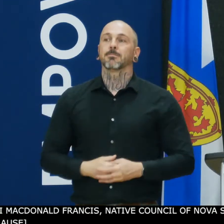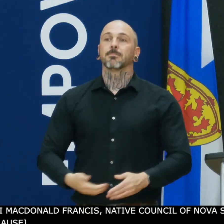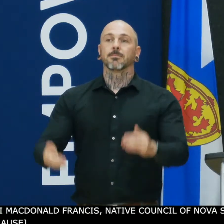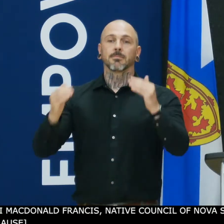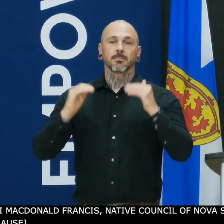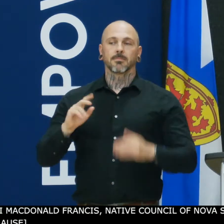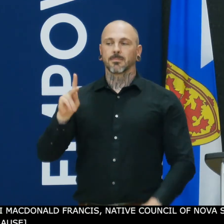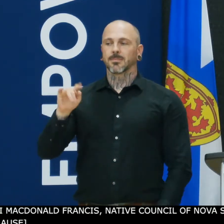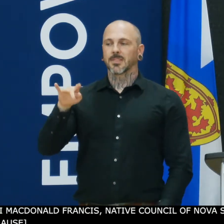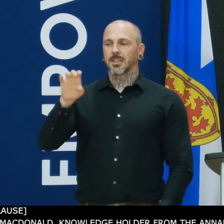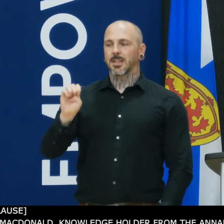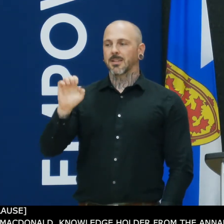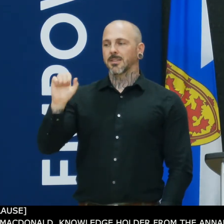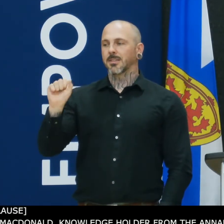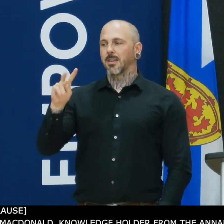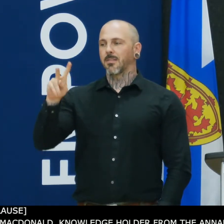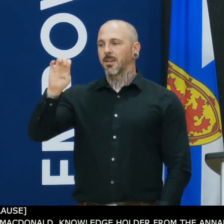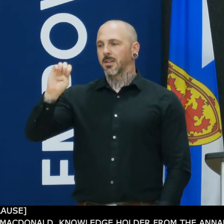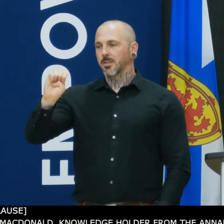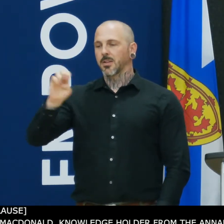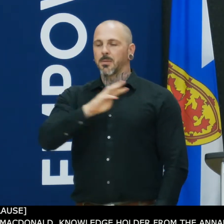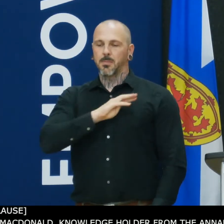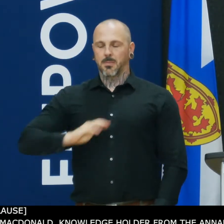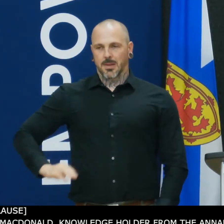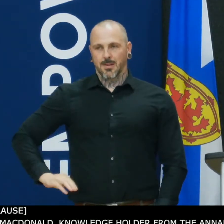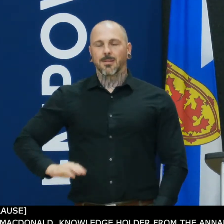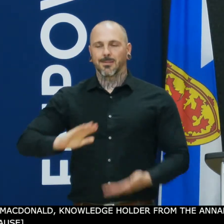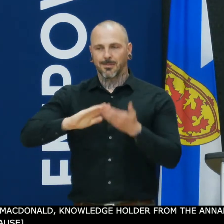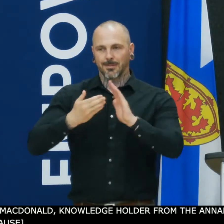Kate Savage, Deputy Mayor, Town of Kentville.